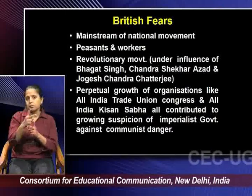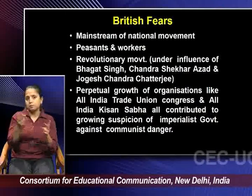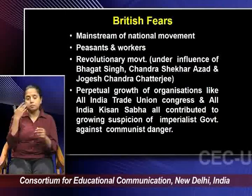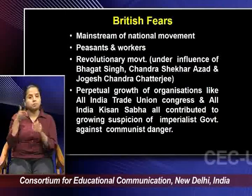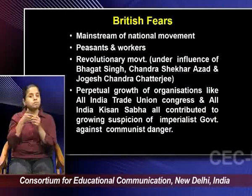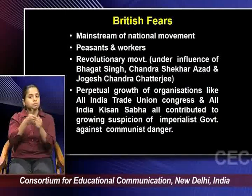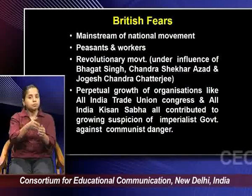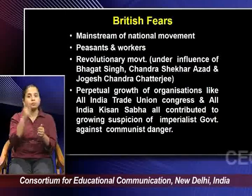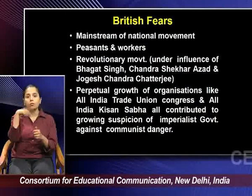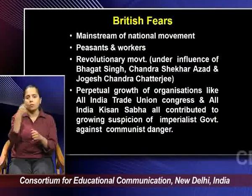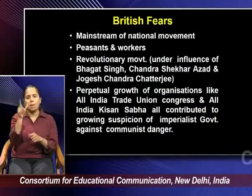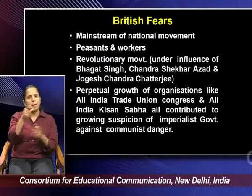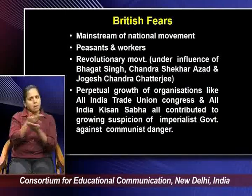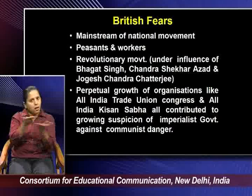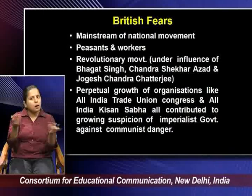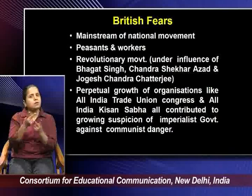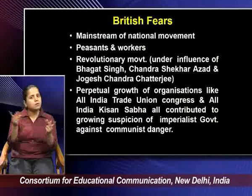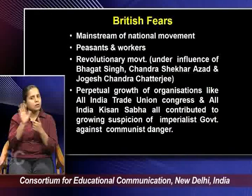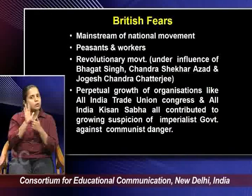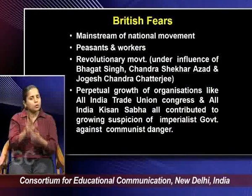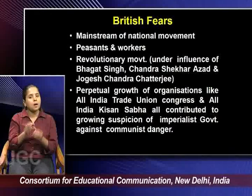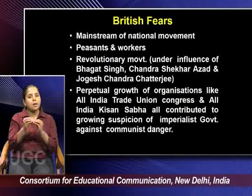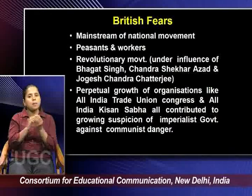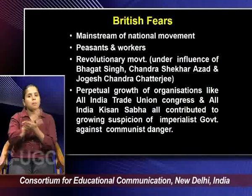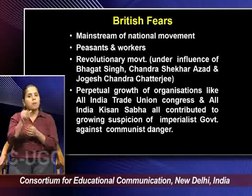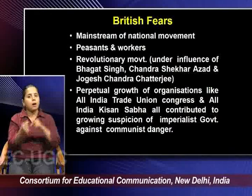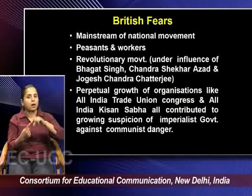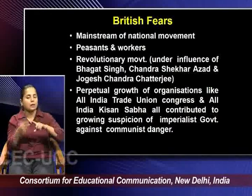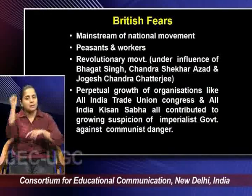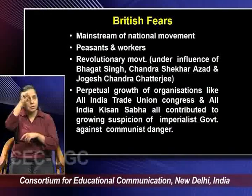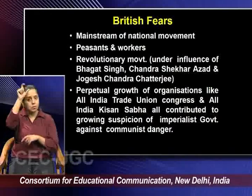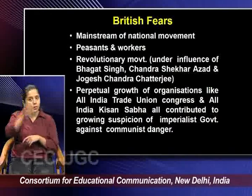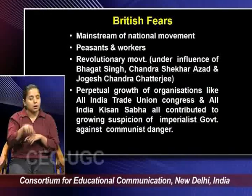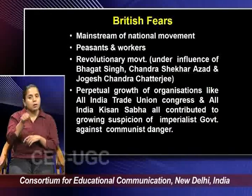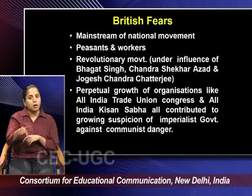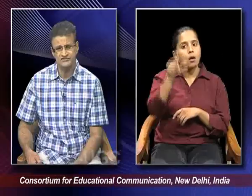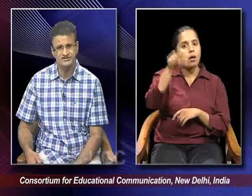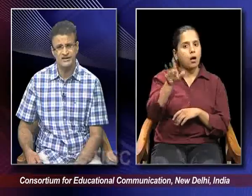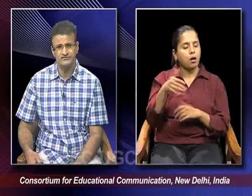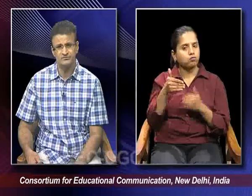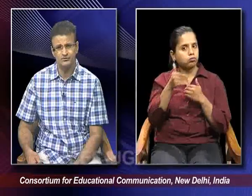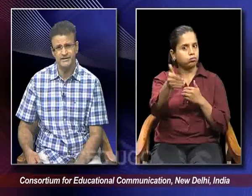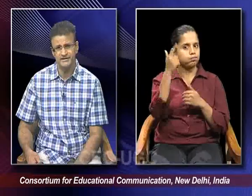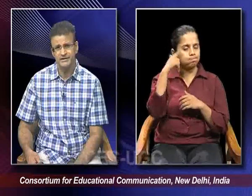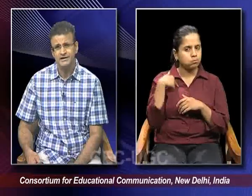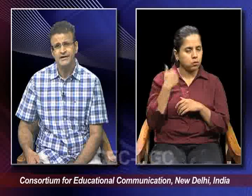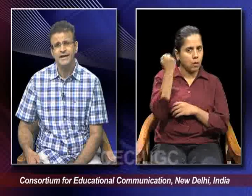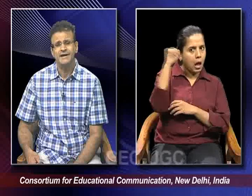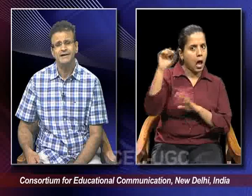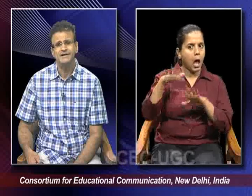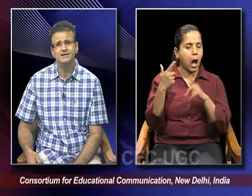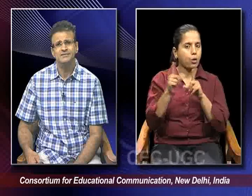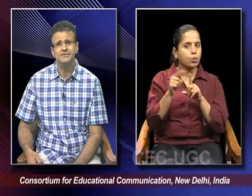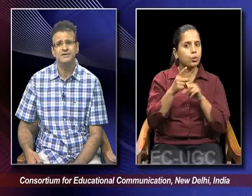led by these people, and Bhagat Singh, Chandrasekhar Azad, they were at the forefront of such kind of a movement.